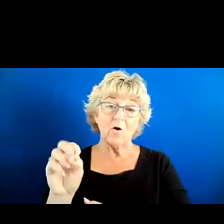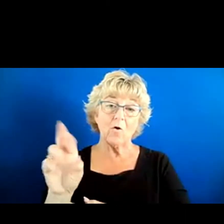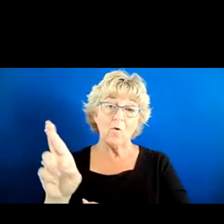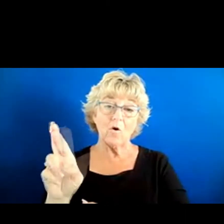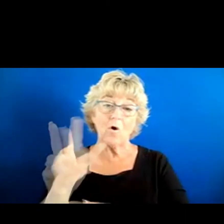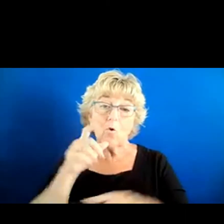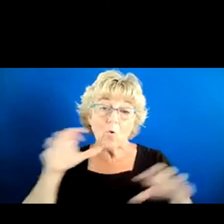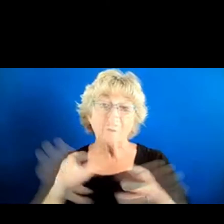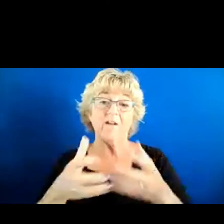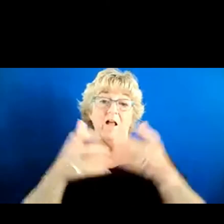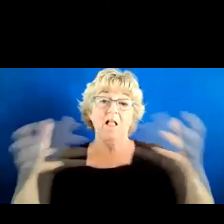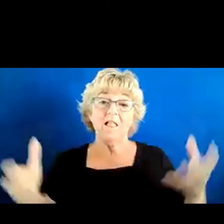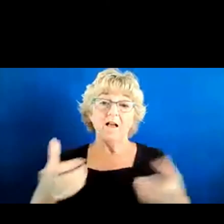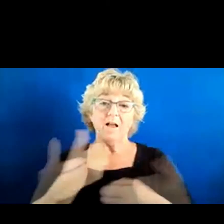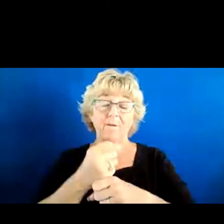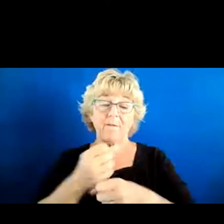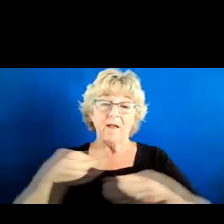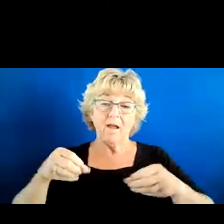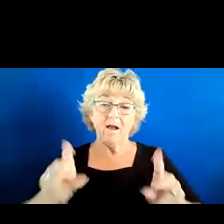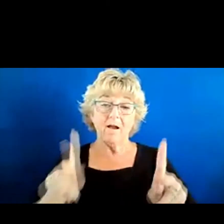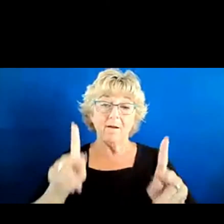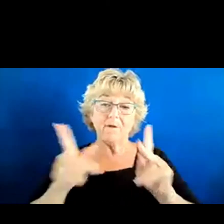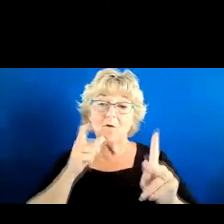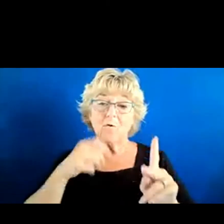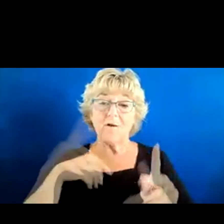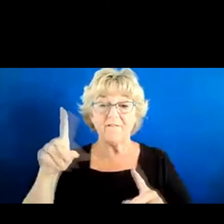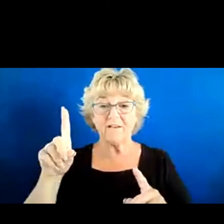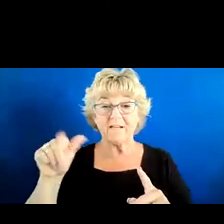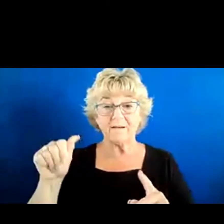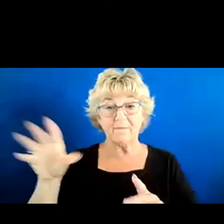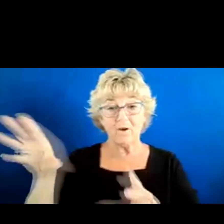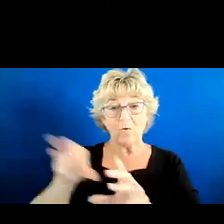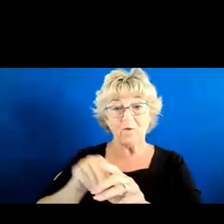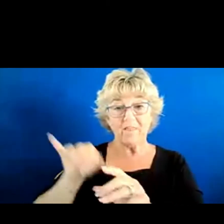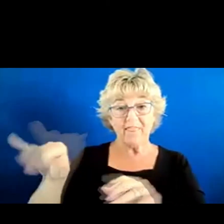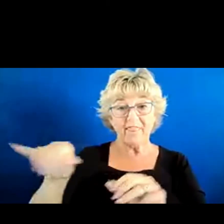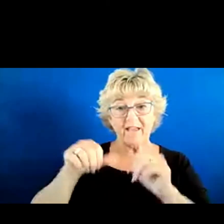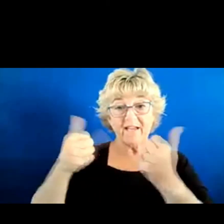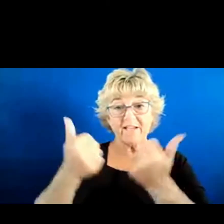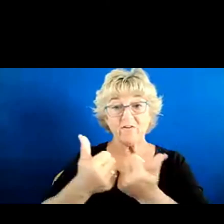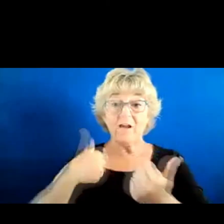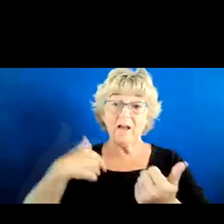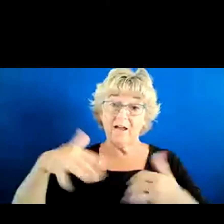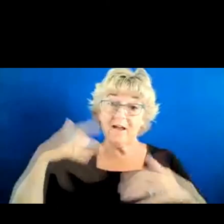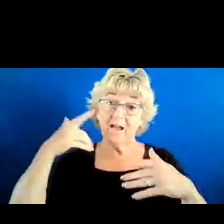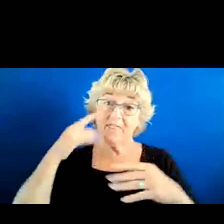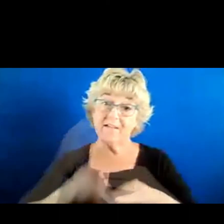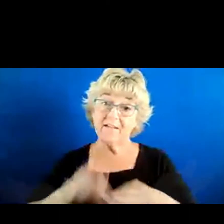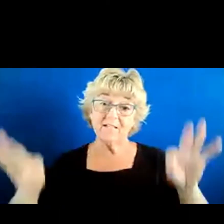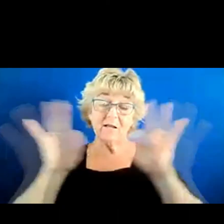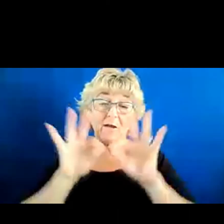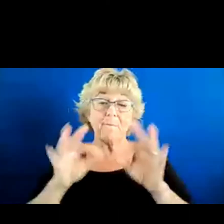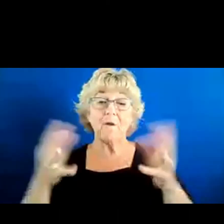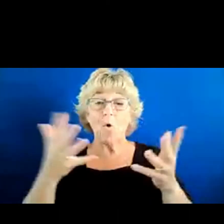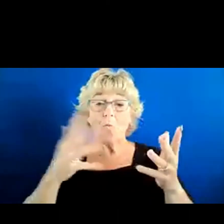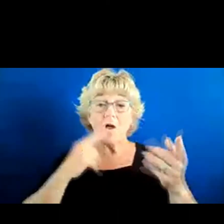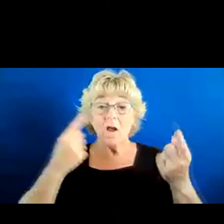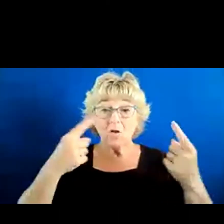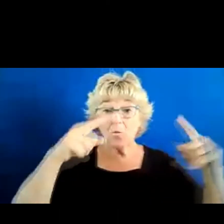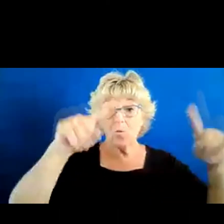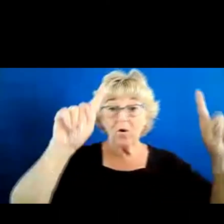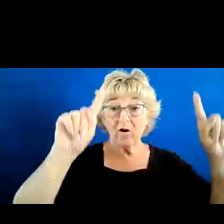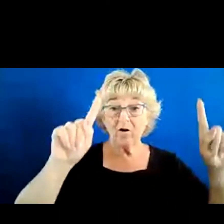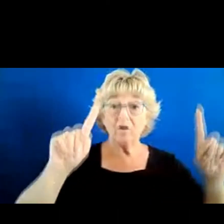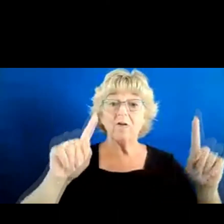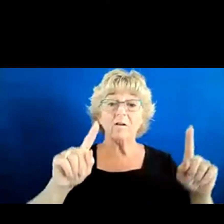done a lot to create opportunities for people with disabilities when they're within their agency. I think it's important that we learn what's worked for them. Is there